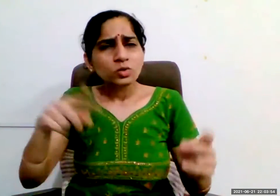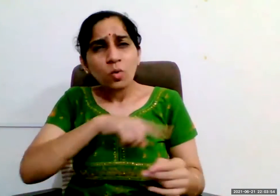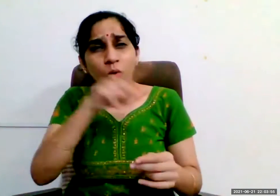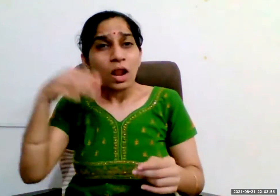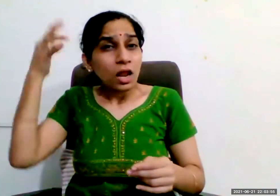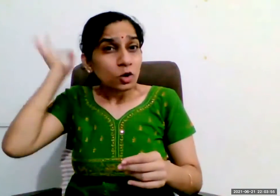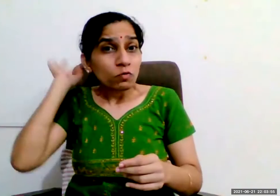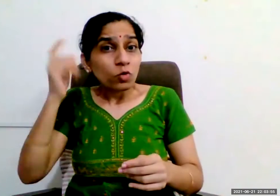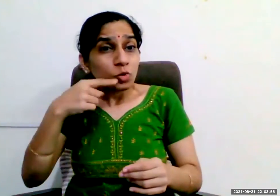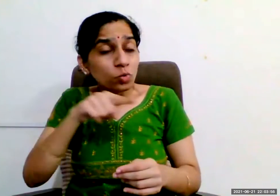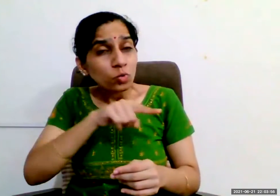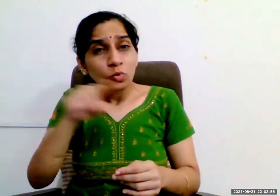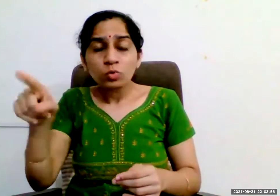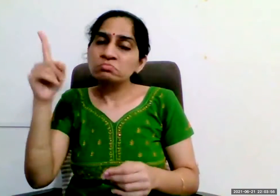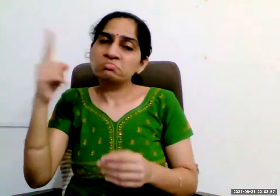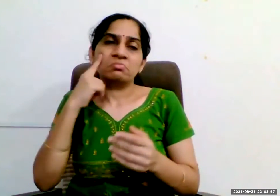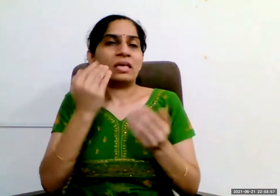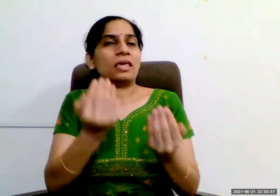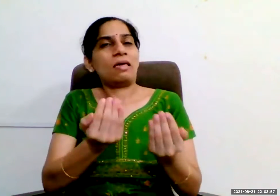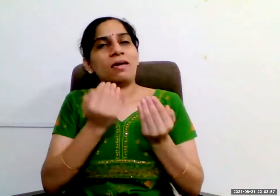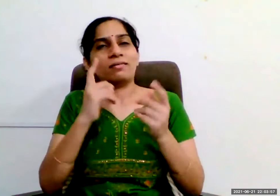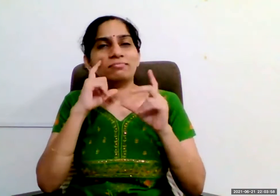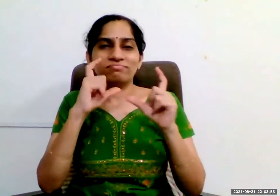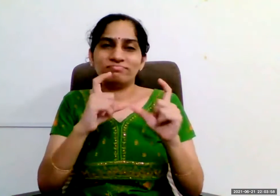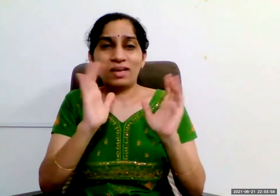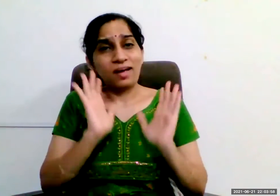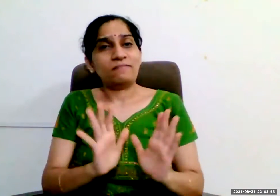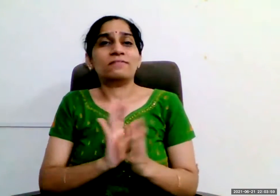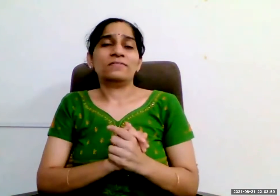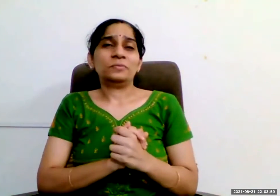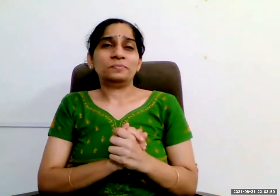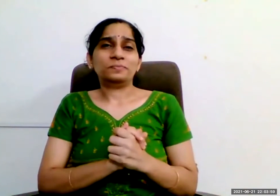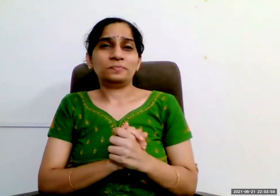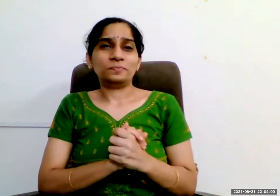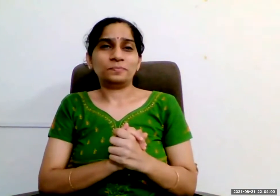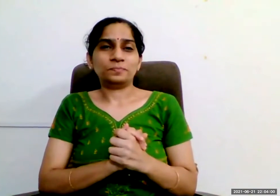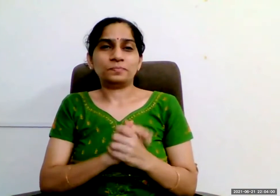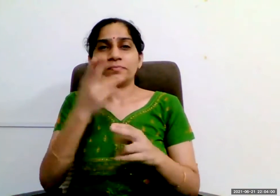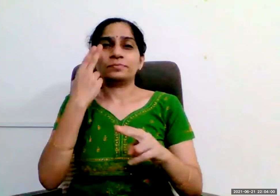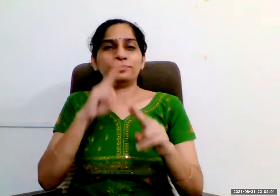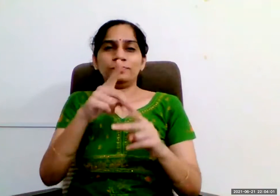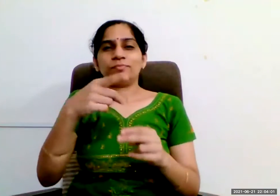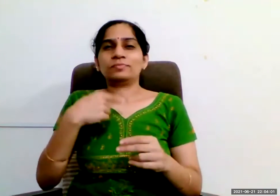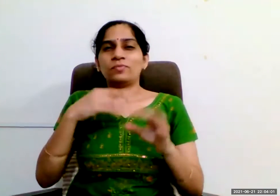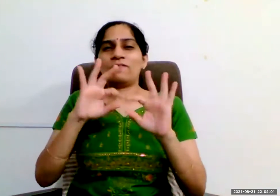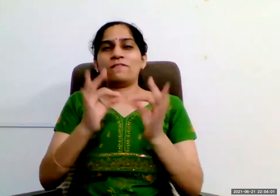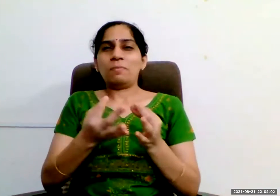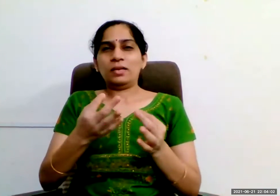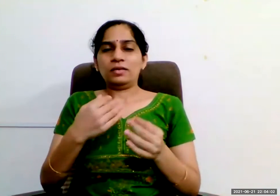imagine if there are two children in a family, although the father is equal to both of them.